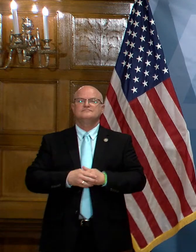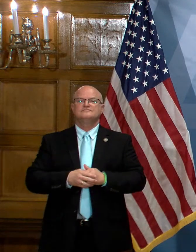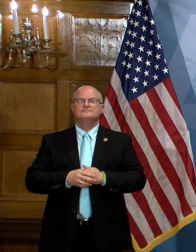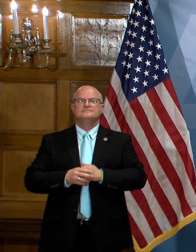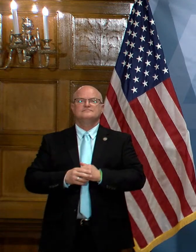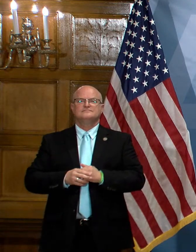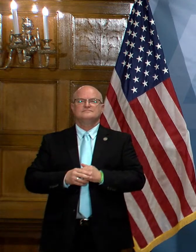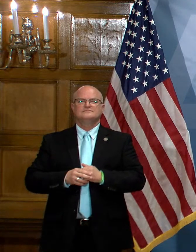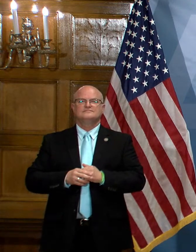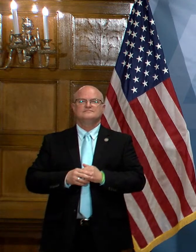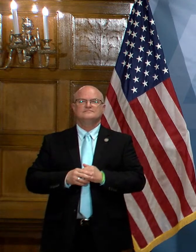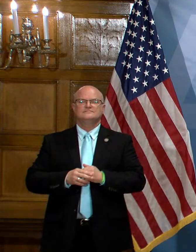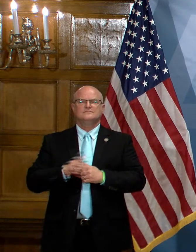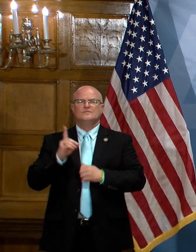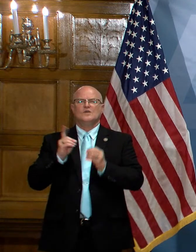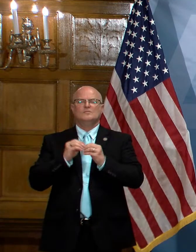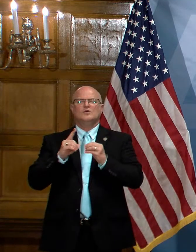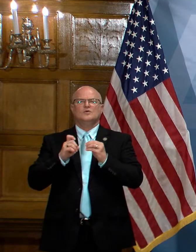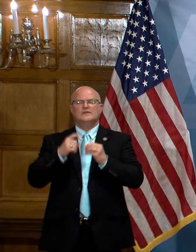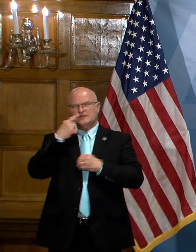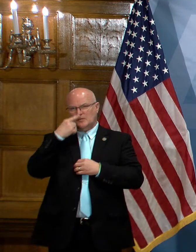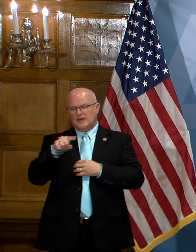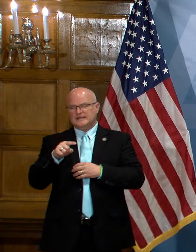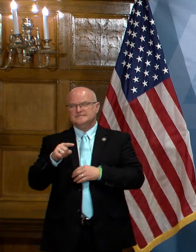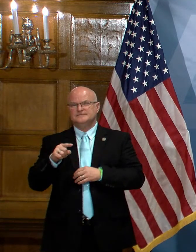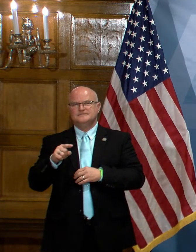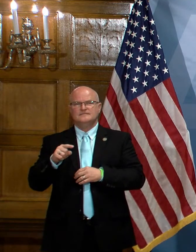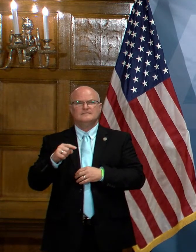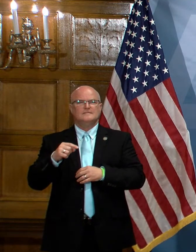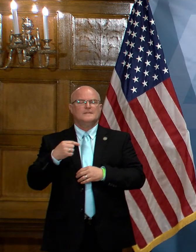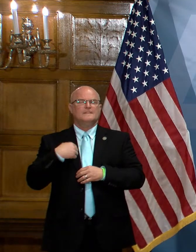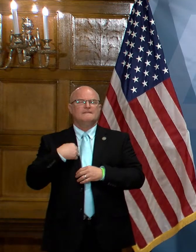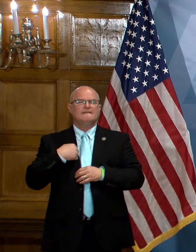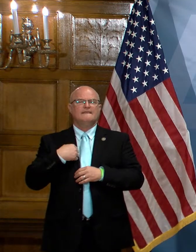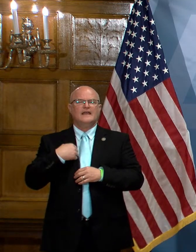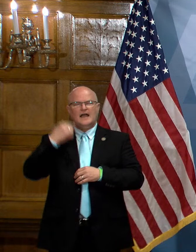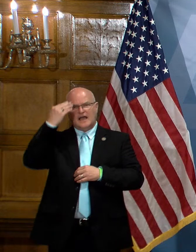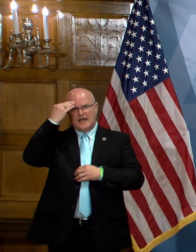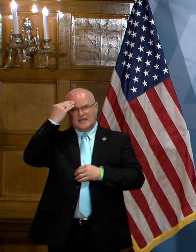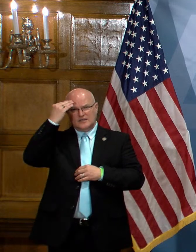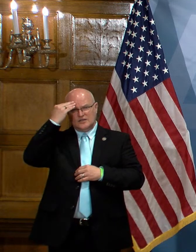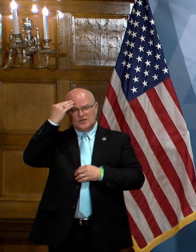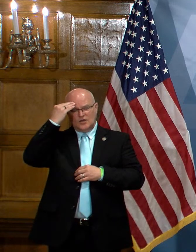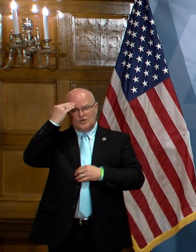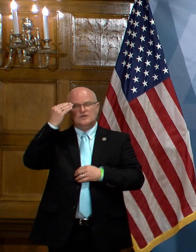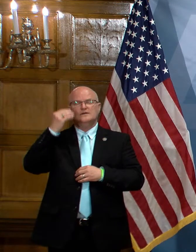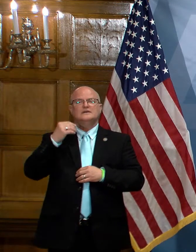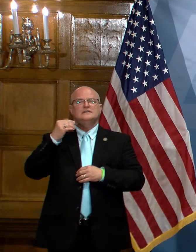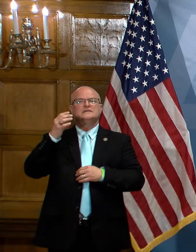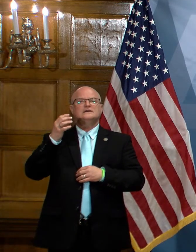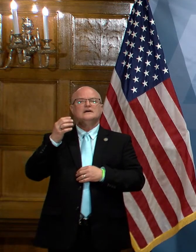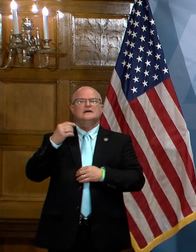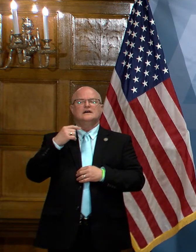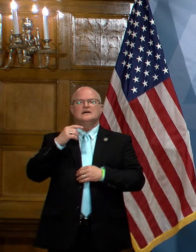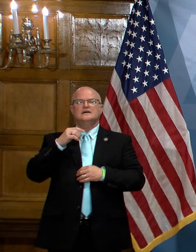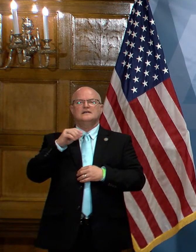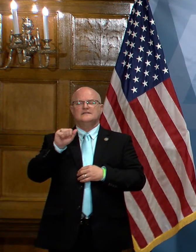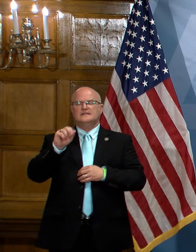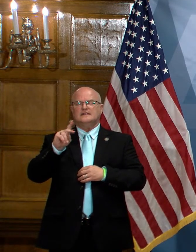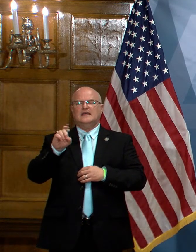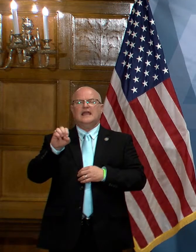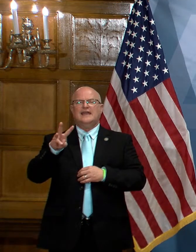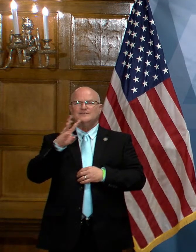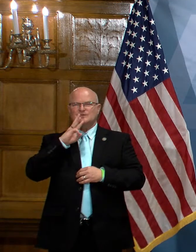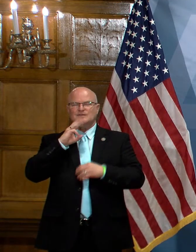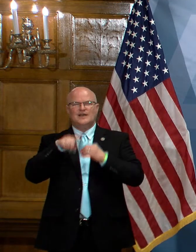Governor, this One is more Samantha. question, one more question if you don't mind. Just one more quick question. I know that you had commented on some things that Andrew DeMillo asked,